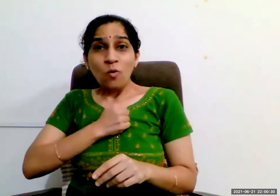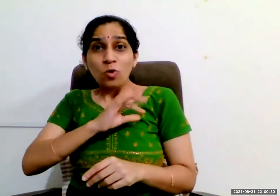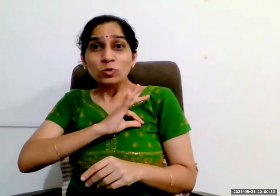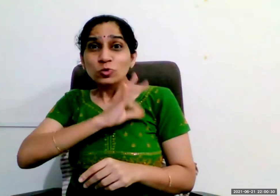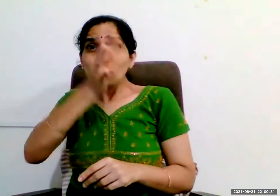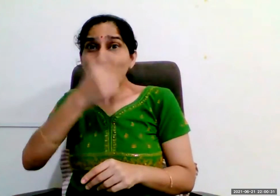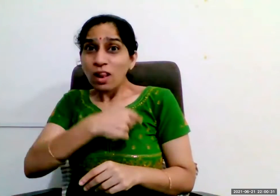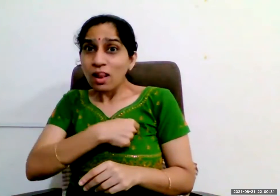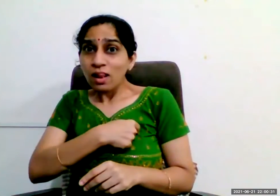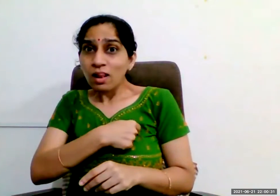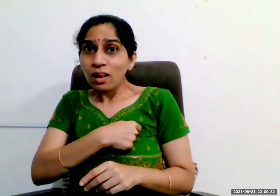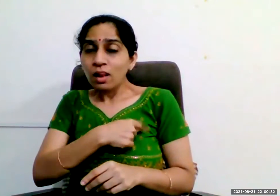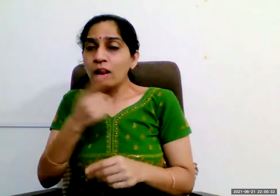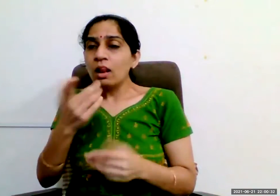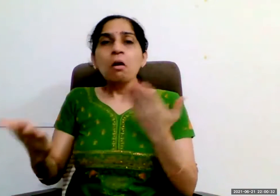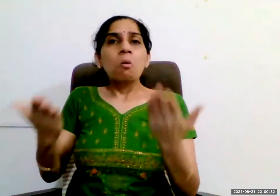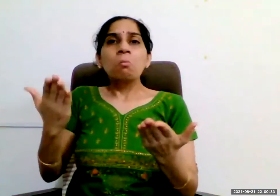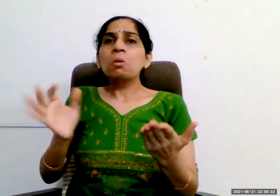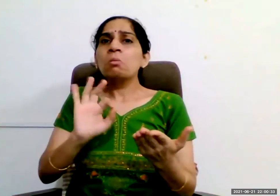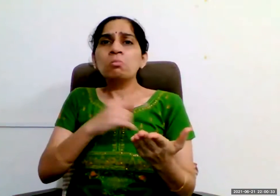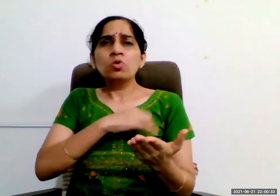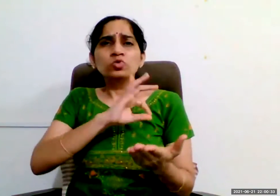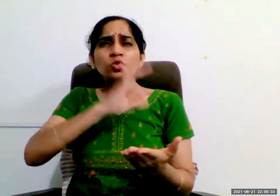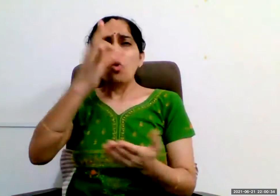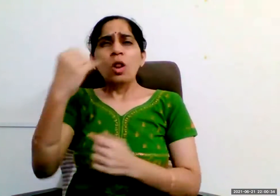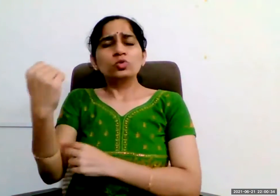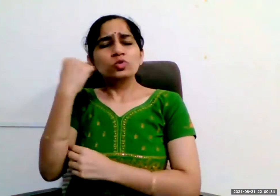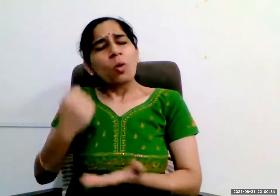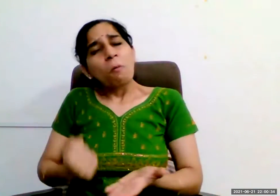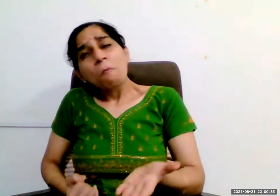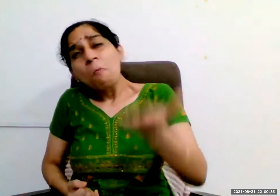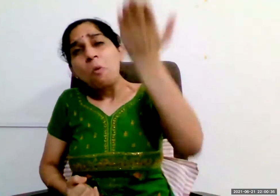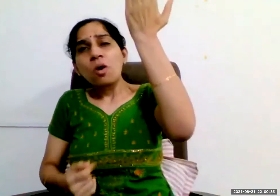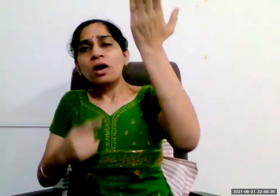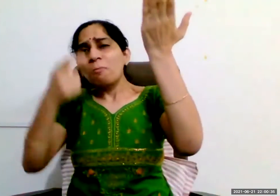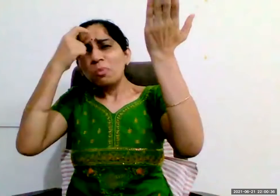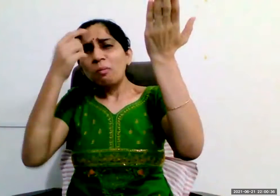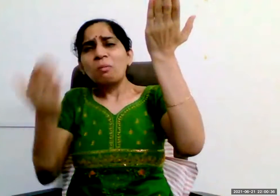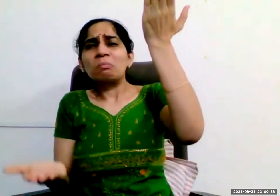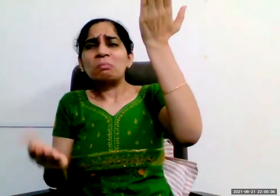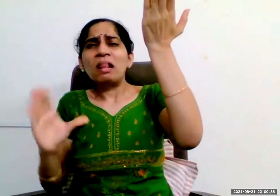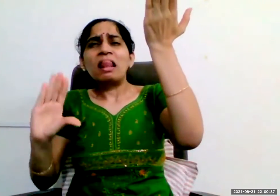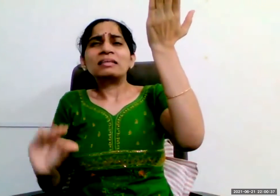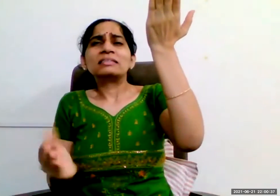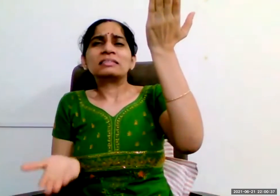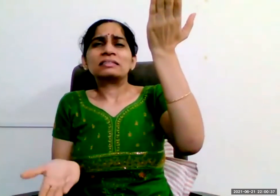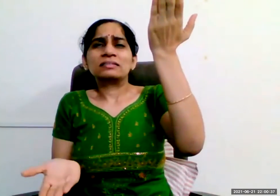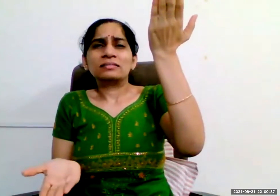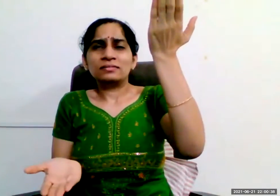You are all stronger than the problems of your life. We all have problems. And I'm sure at your level, with